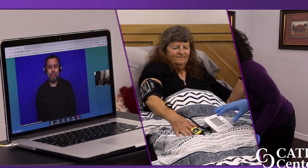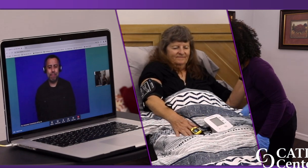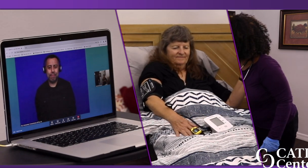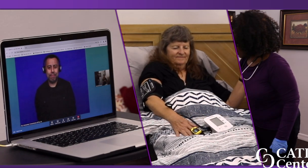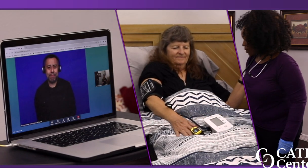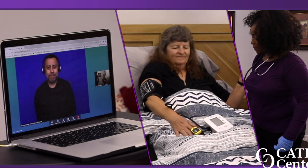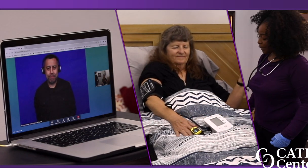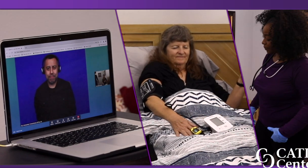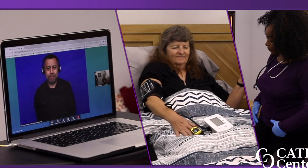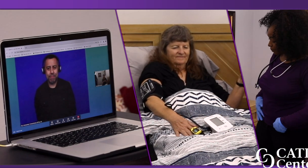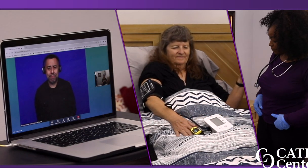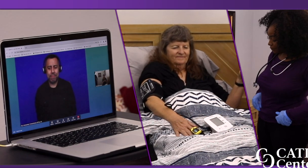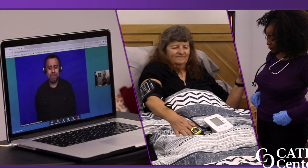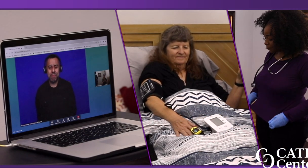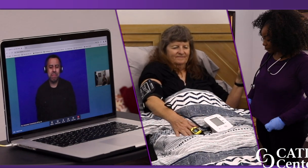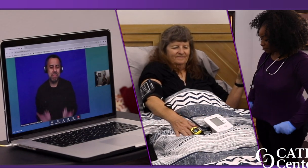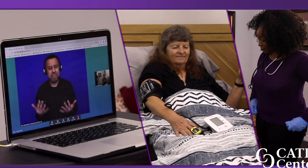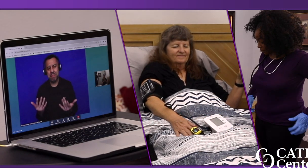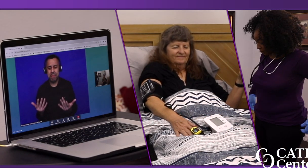Just give it a moment.